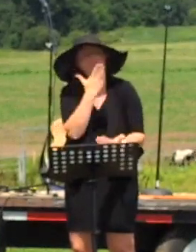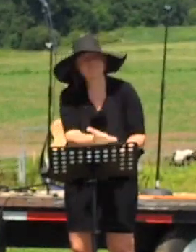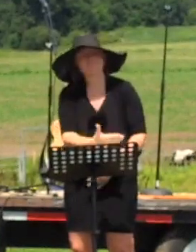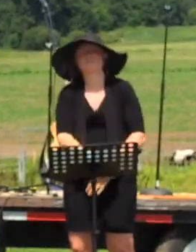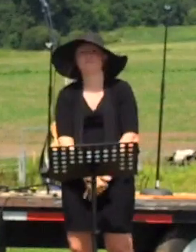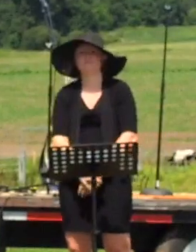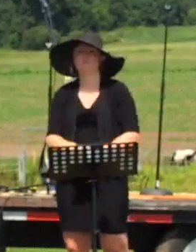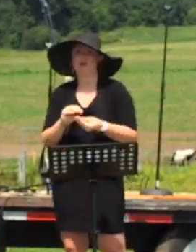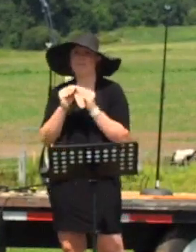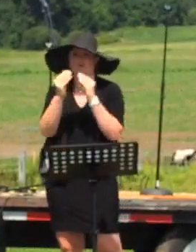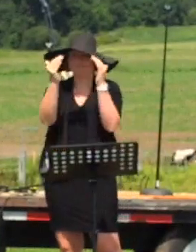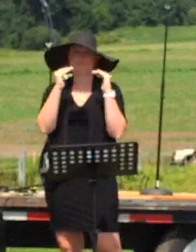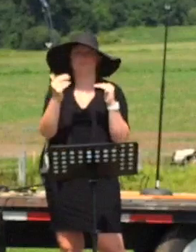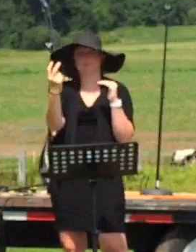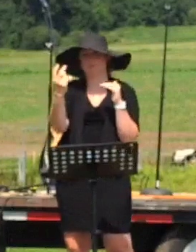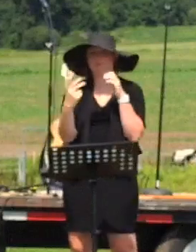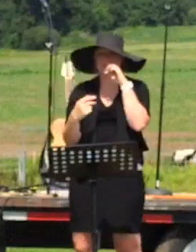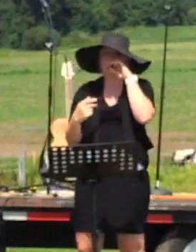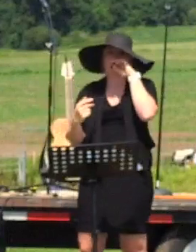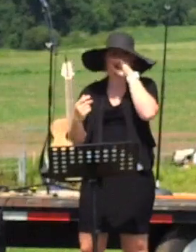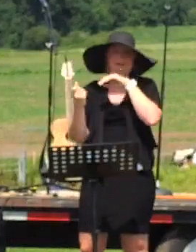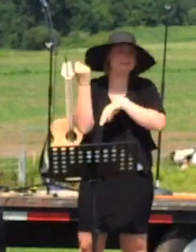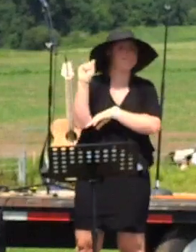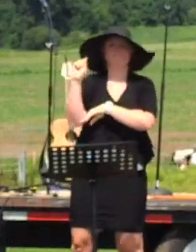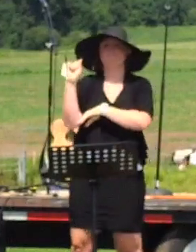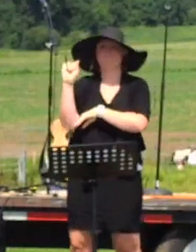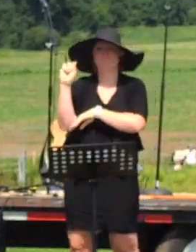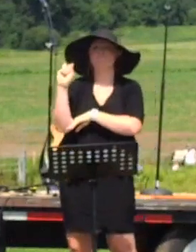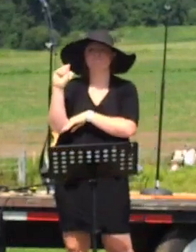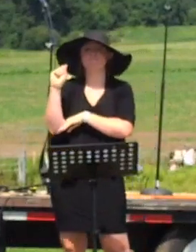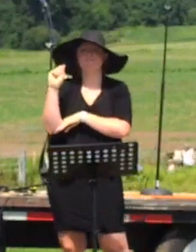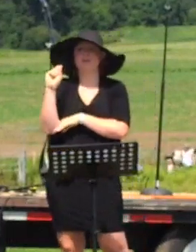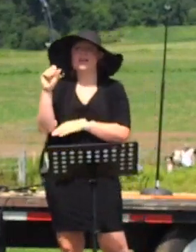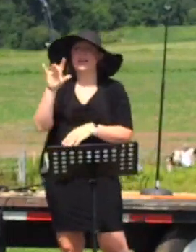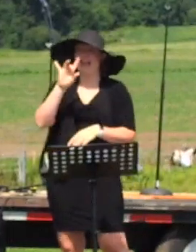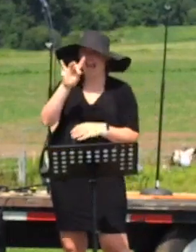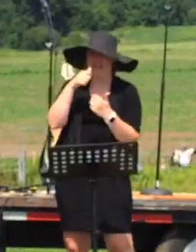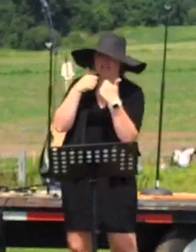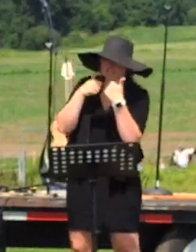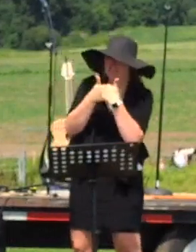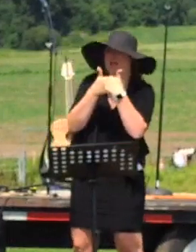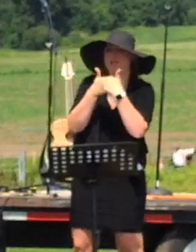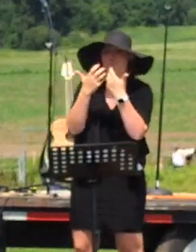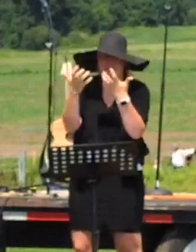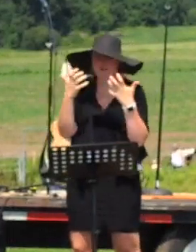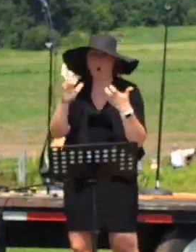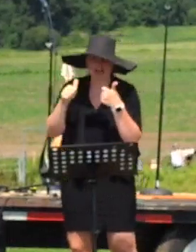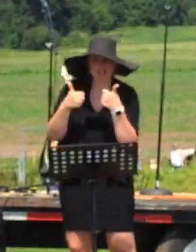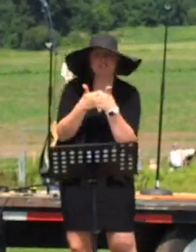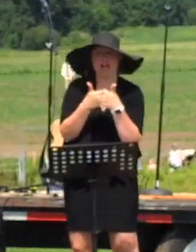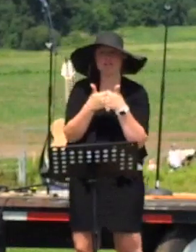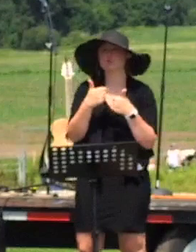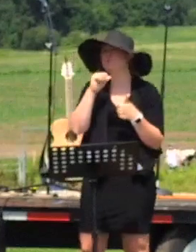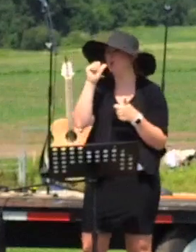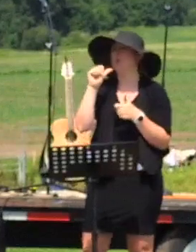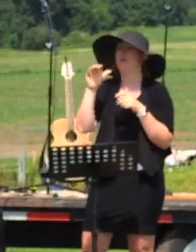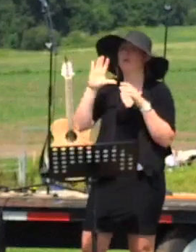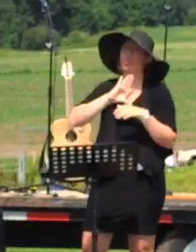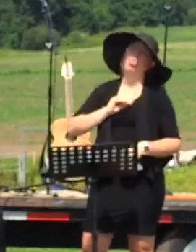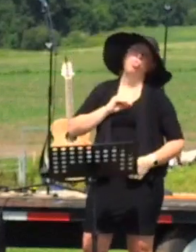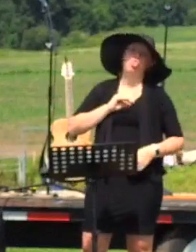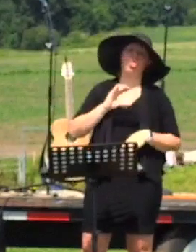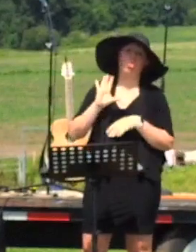two, stand up for yourselves. Eights are not called the challengers for nothing. They like a good